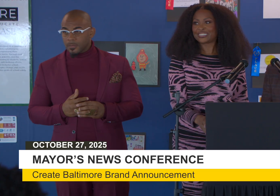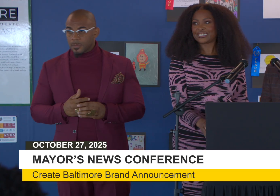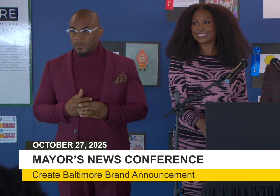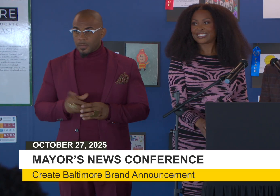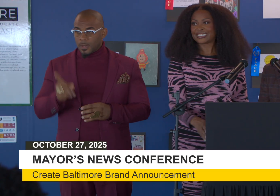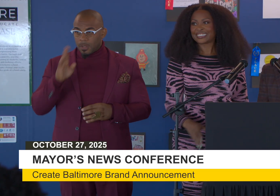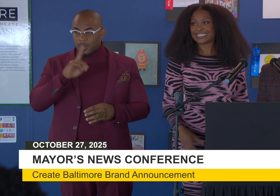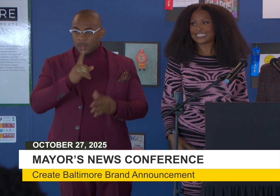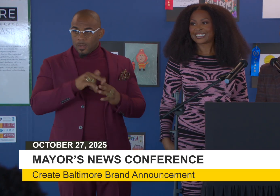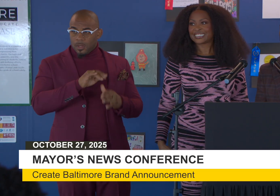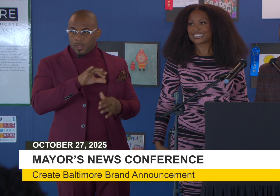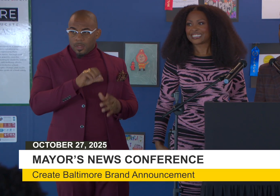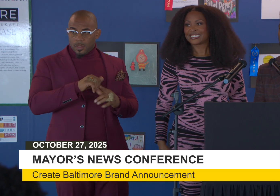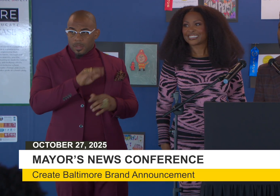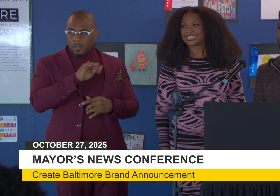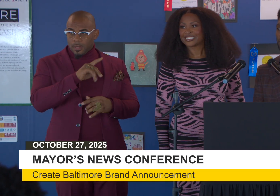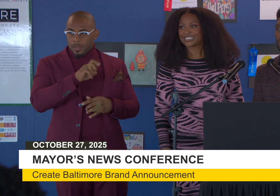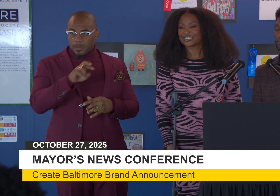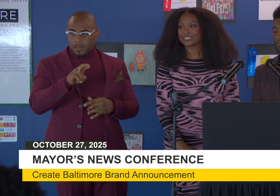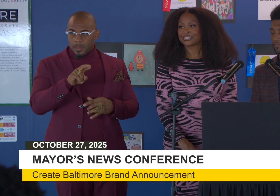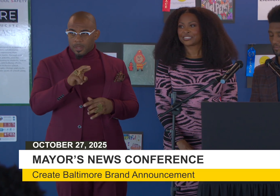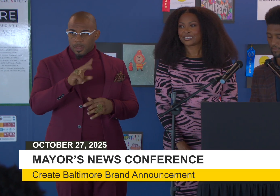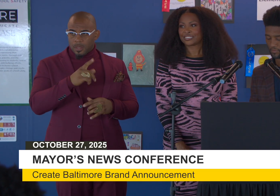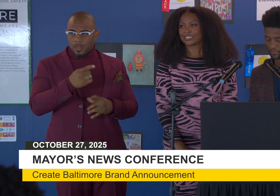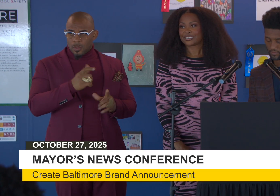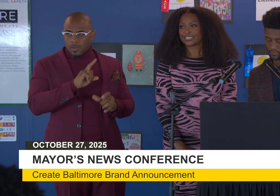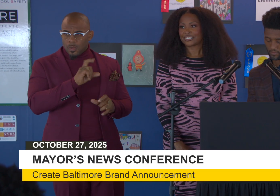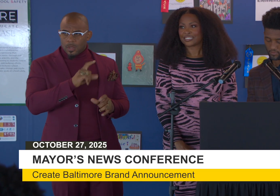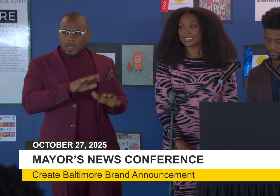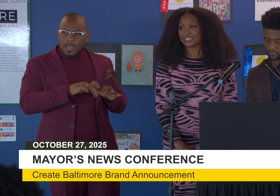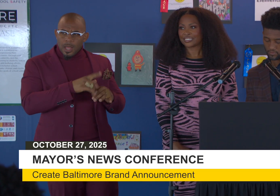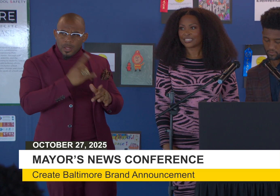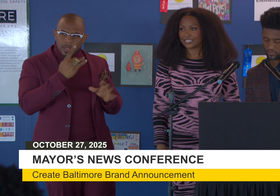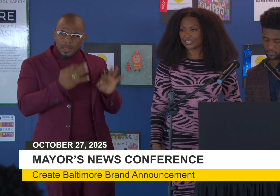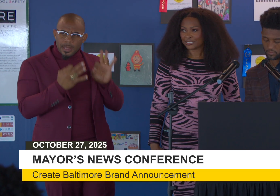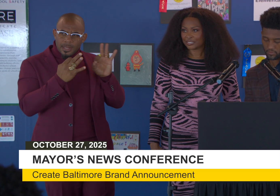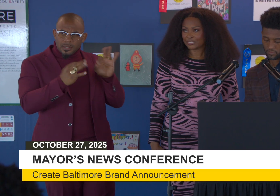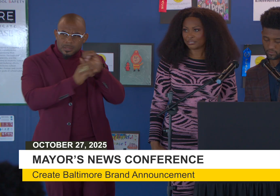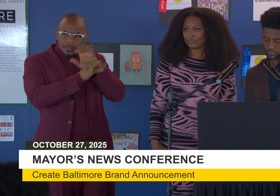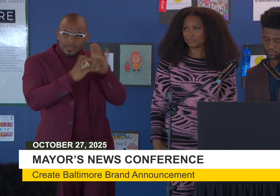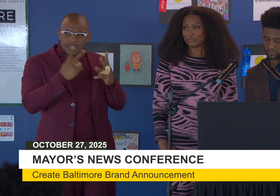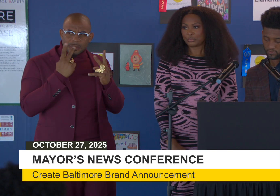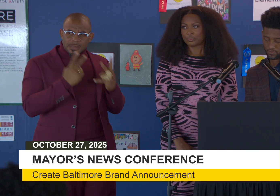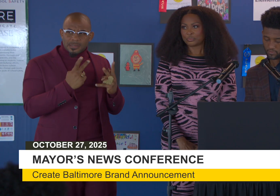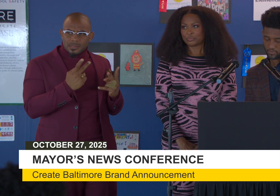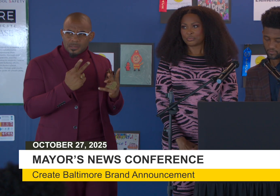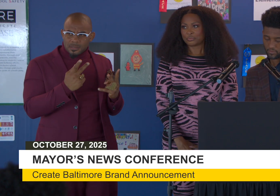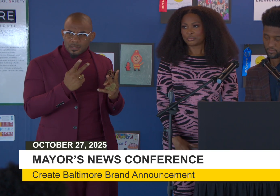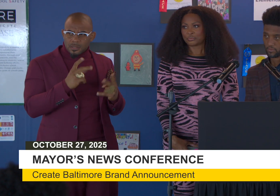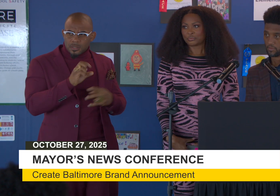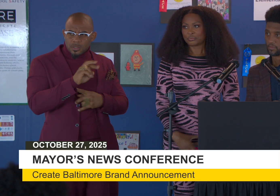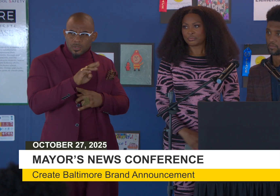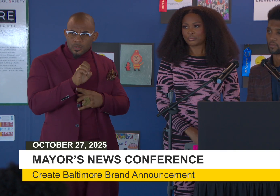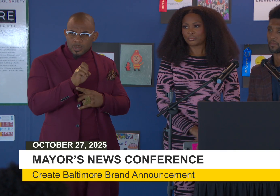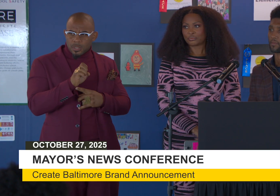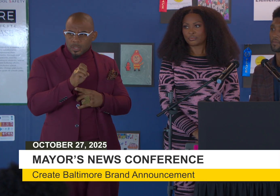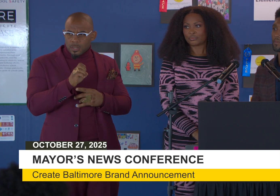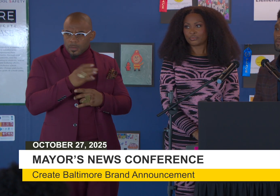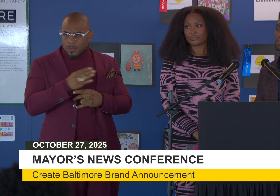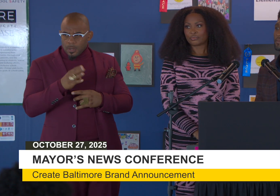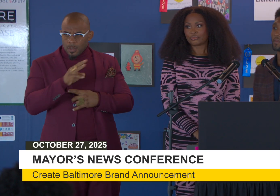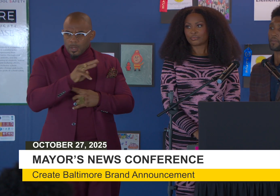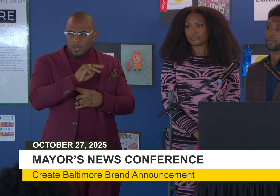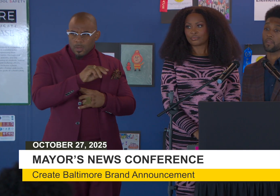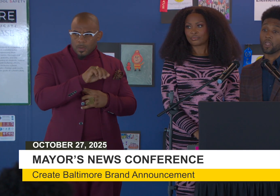Hey, what's the case with Banner? Just a quick question. How do you ideally see Create Baltimore and MoAce working